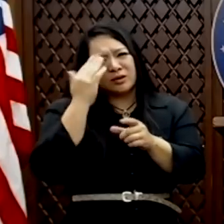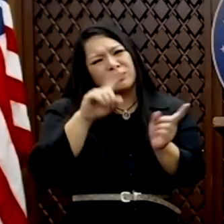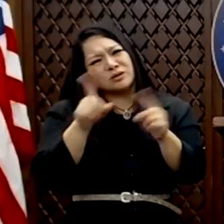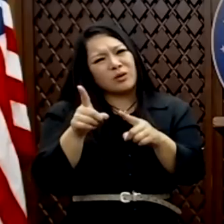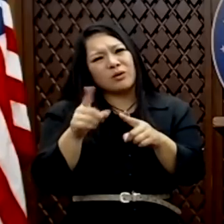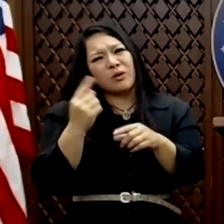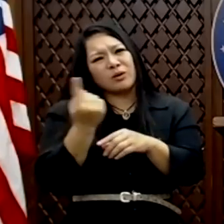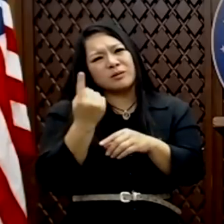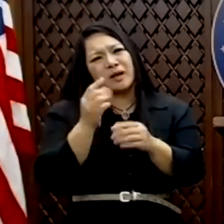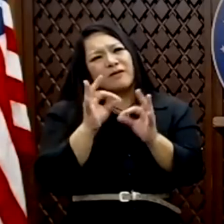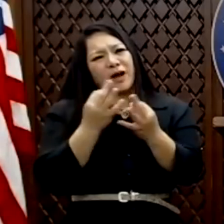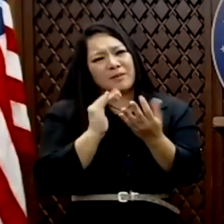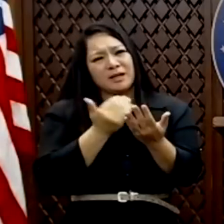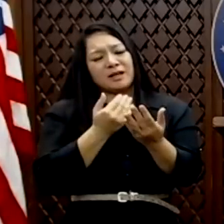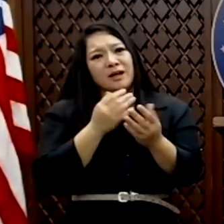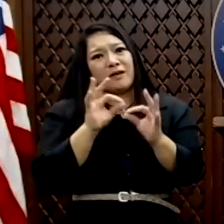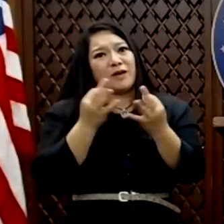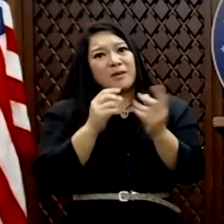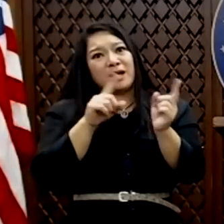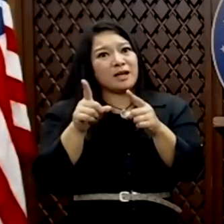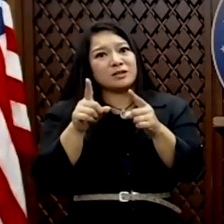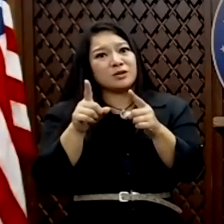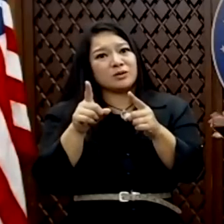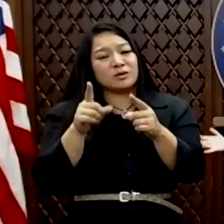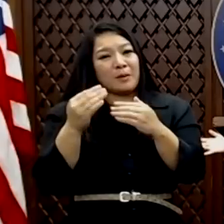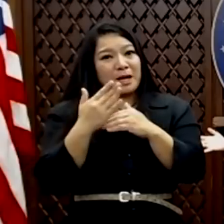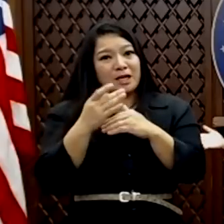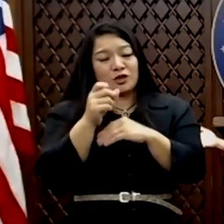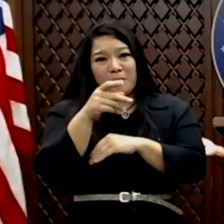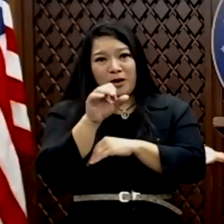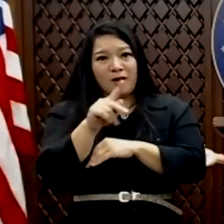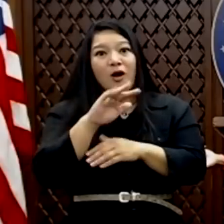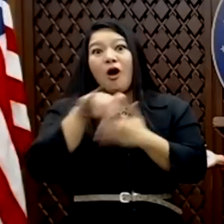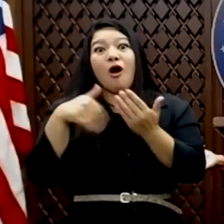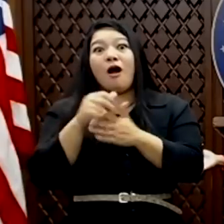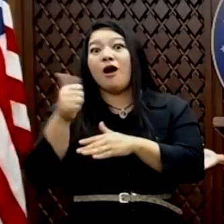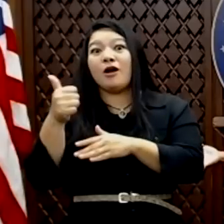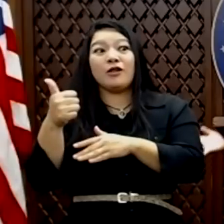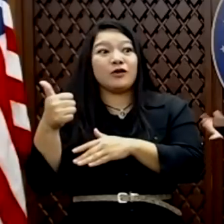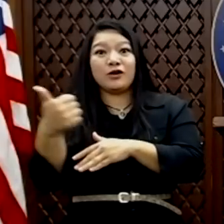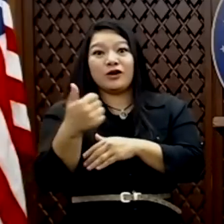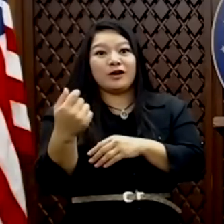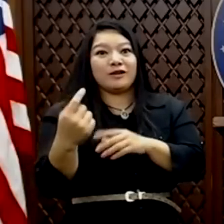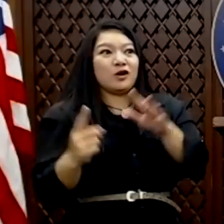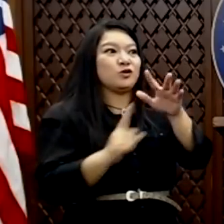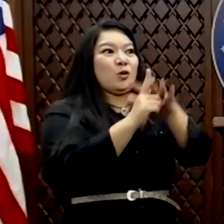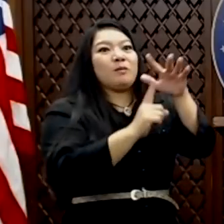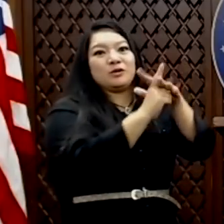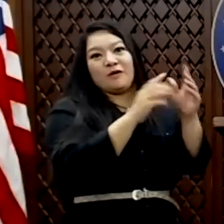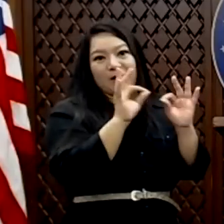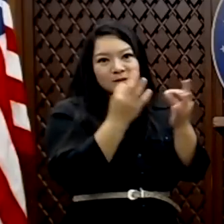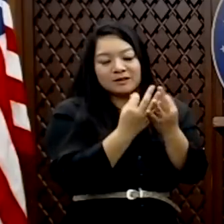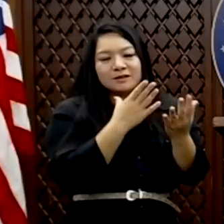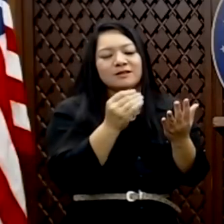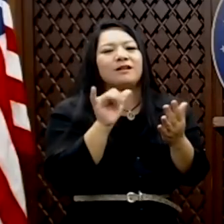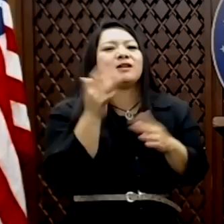going to be our family, and by the time our family gets there, there's all other families are there. So that's why